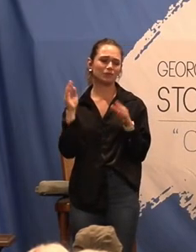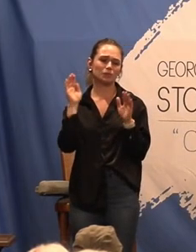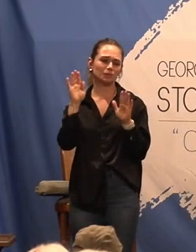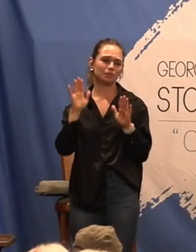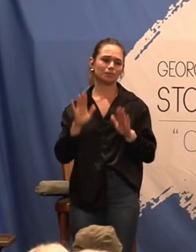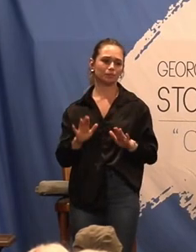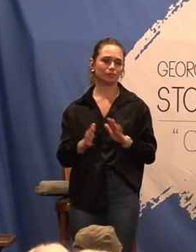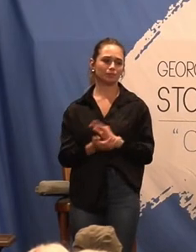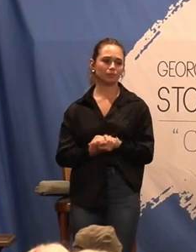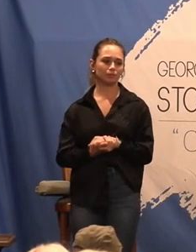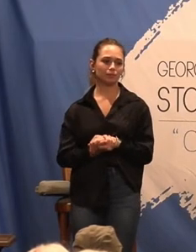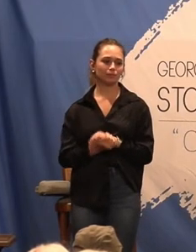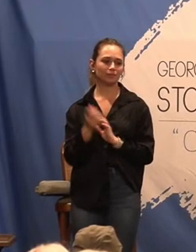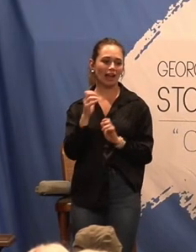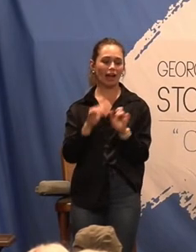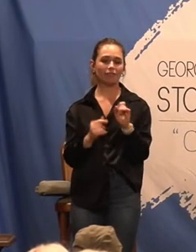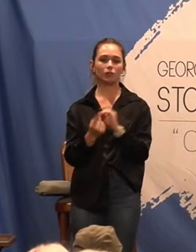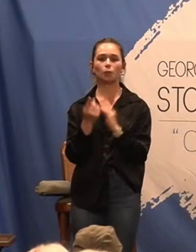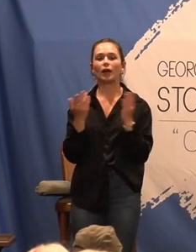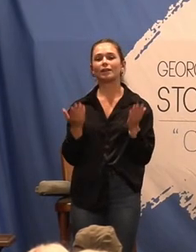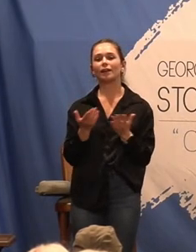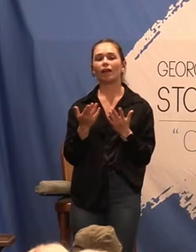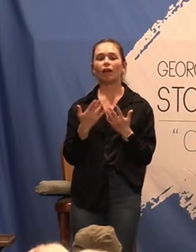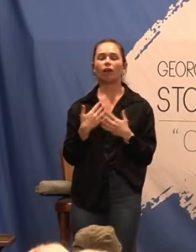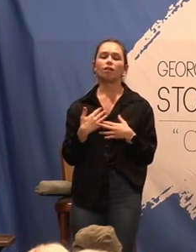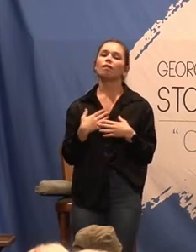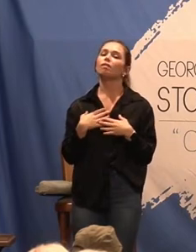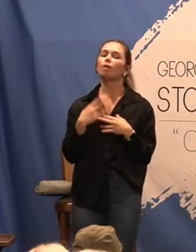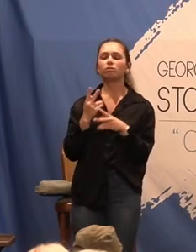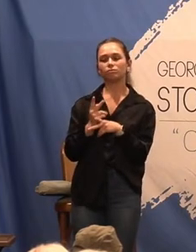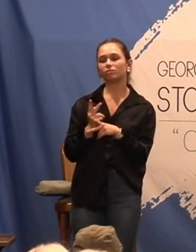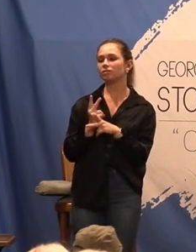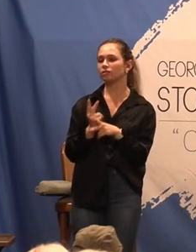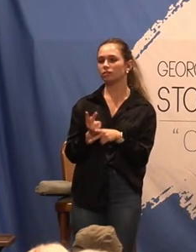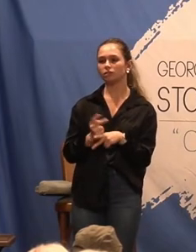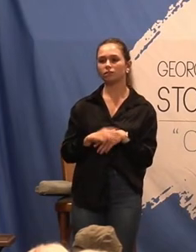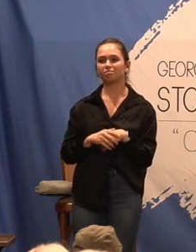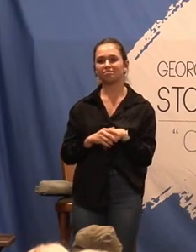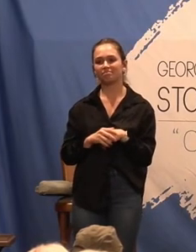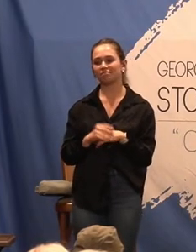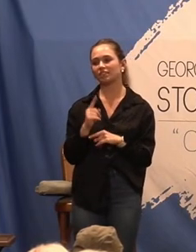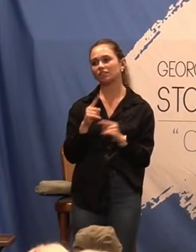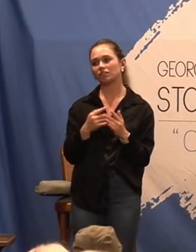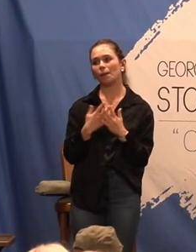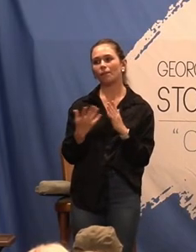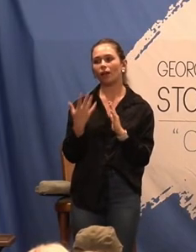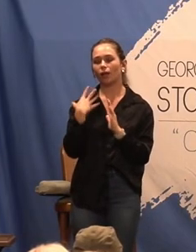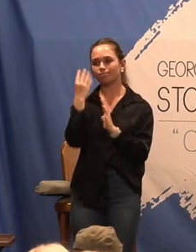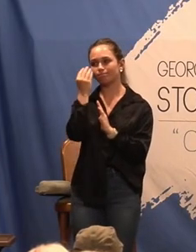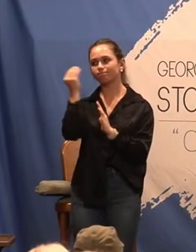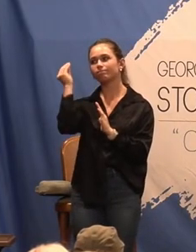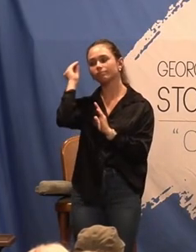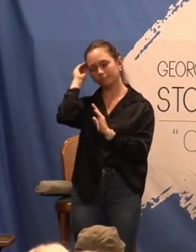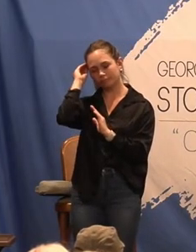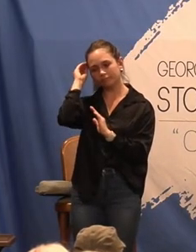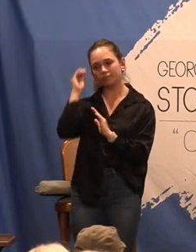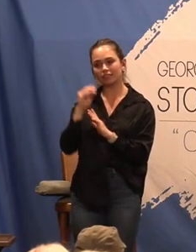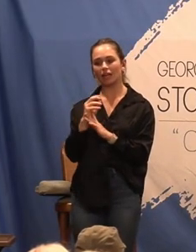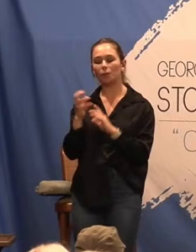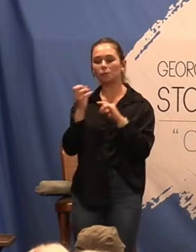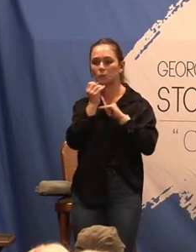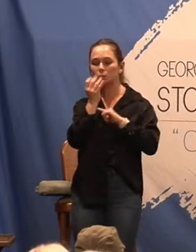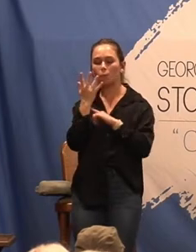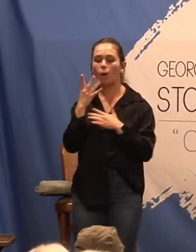wonderful. Everyone here, the hospitality is something I'll take home with me that will warm